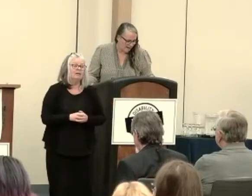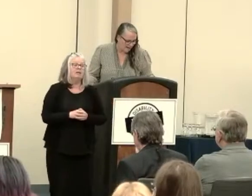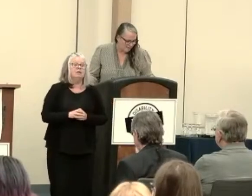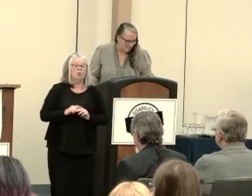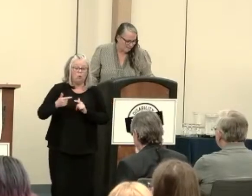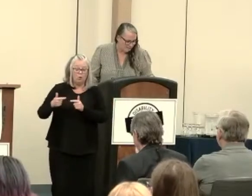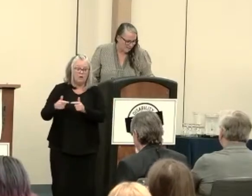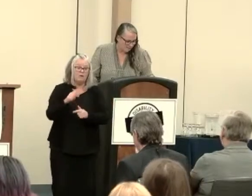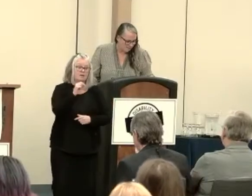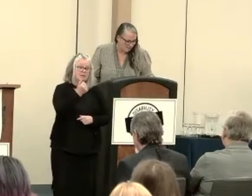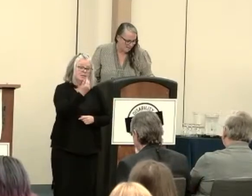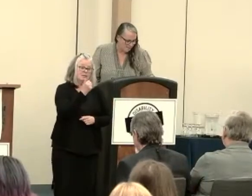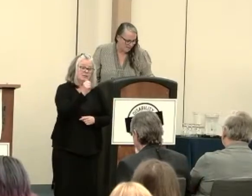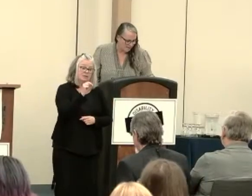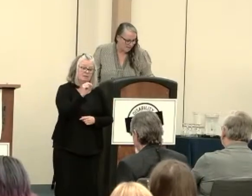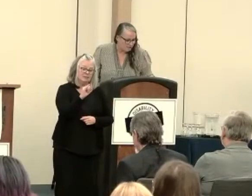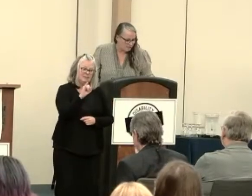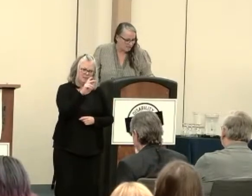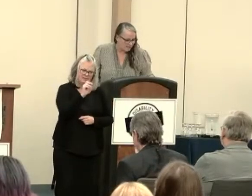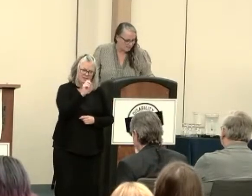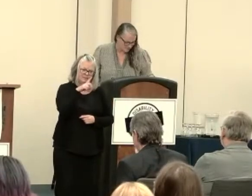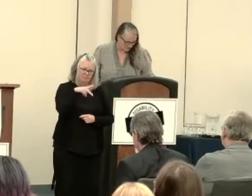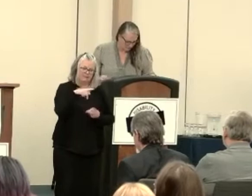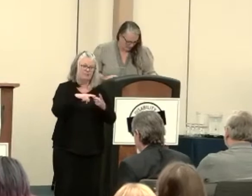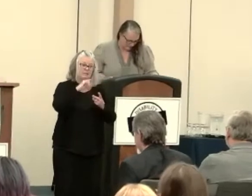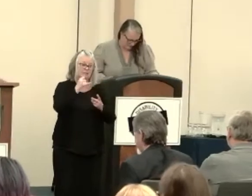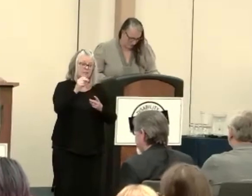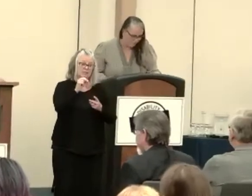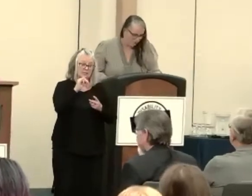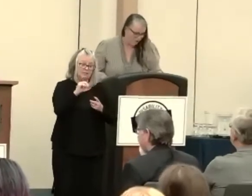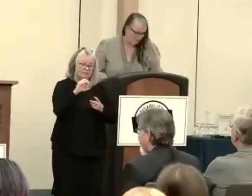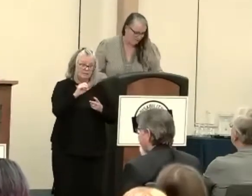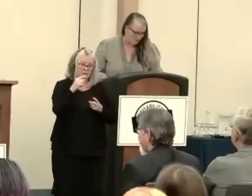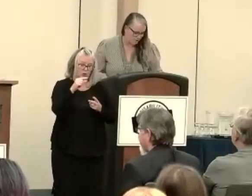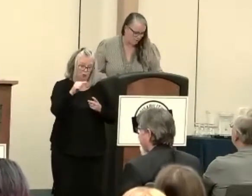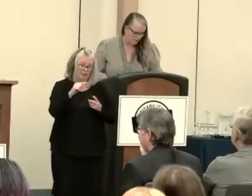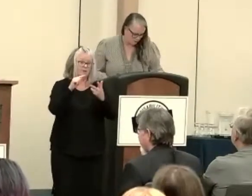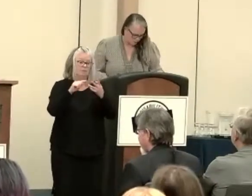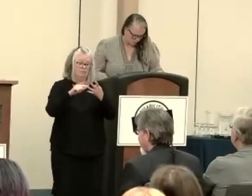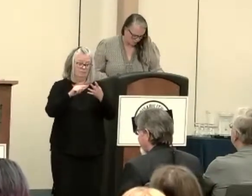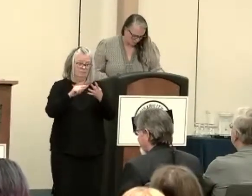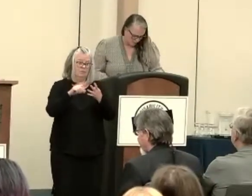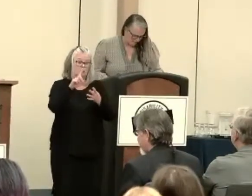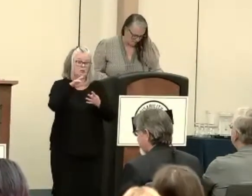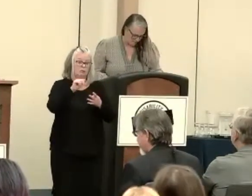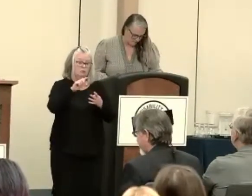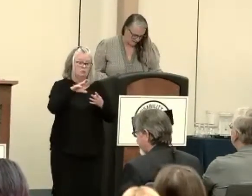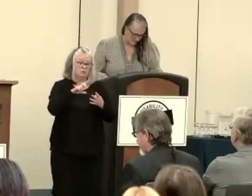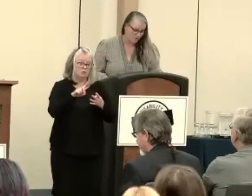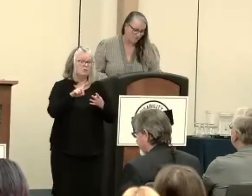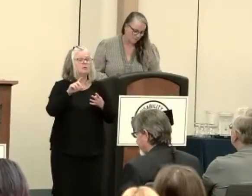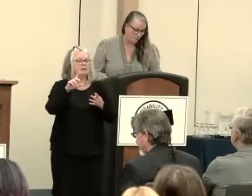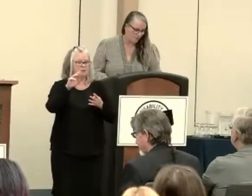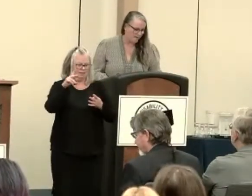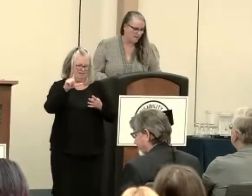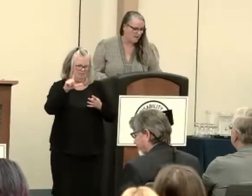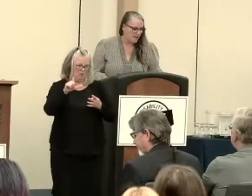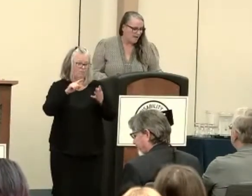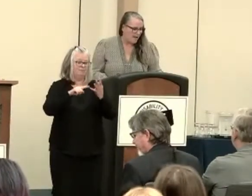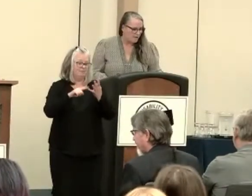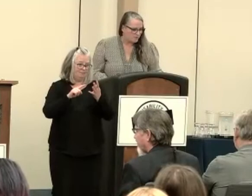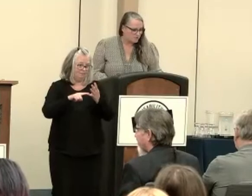be Hanny Fontaine from the NDP, Janine Gibson of the Green Party of Manitoba, Dougal Lamont of the Manitoba Liberal